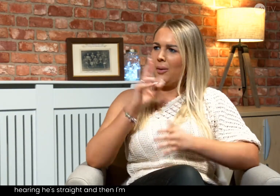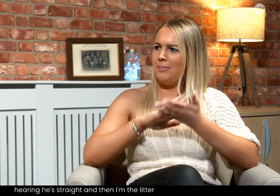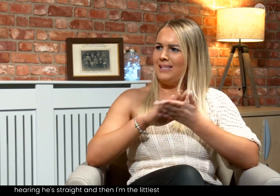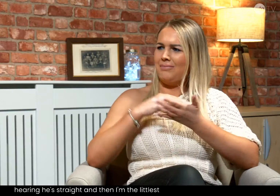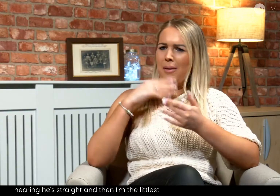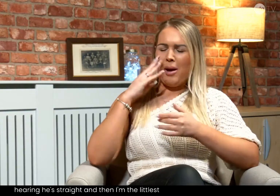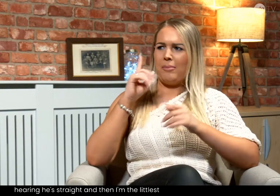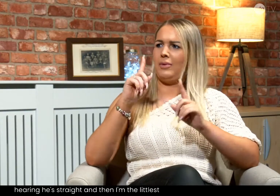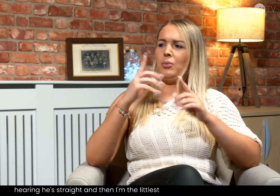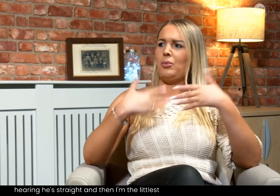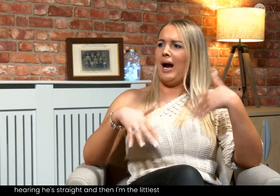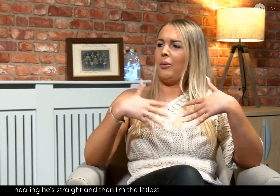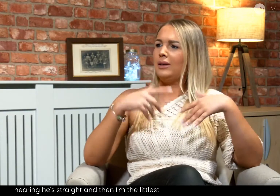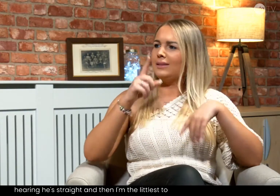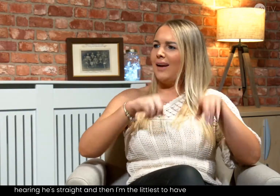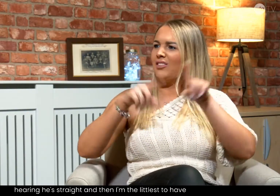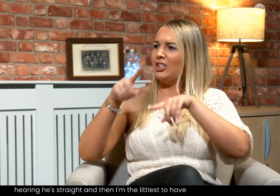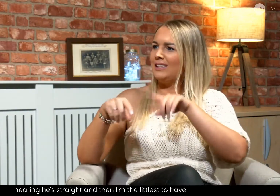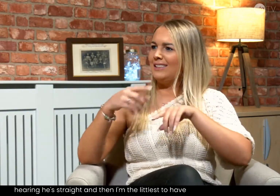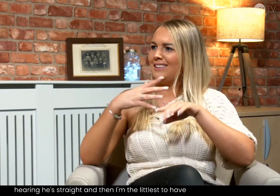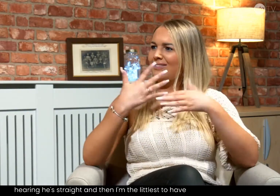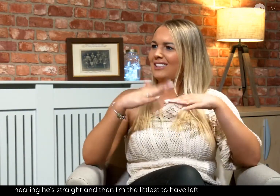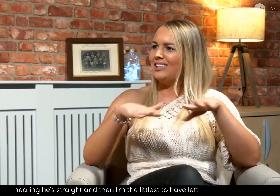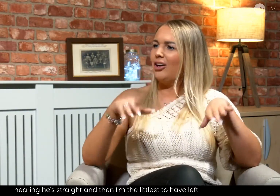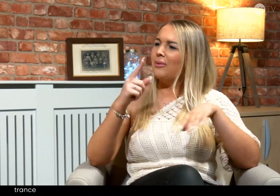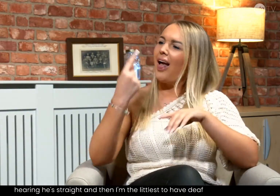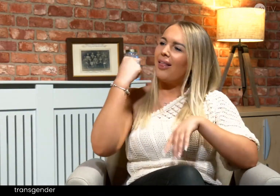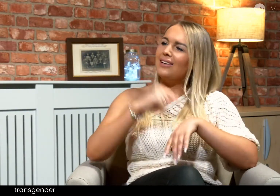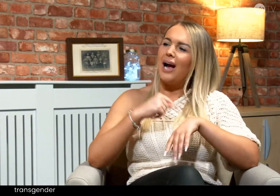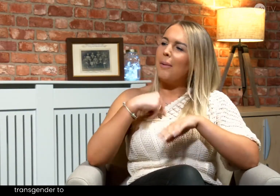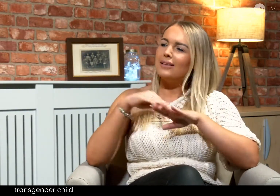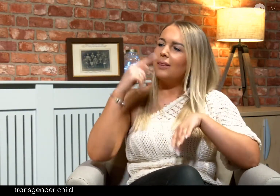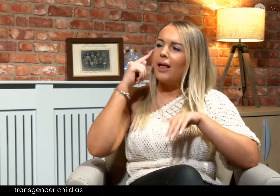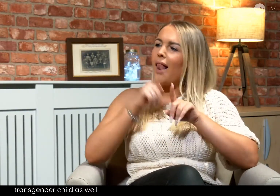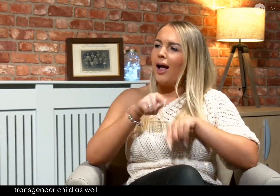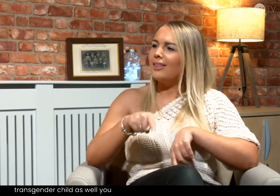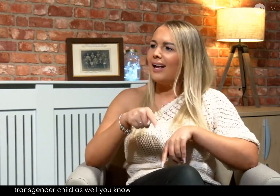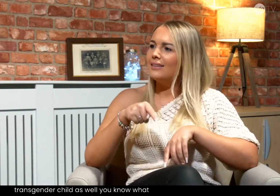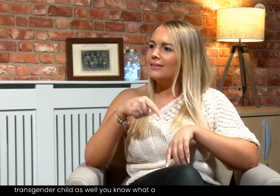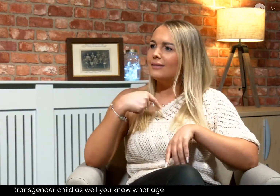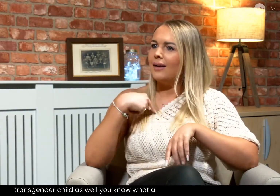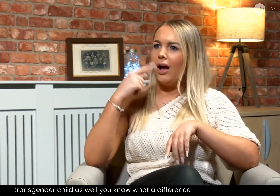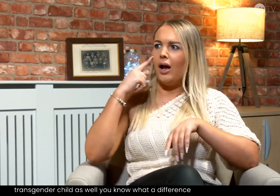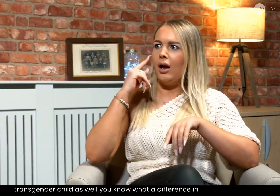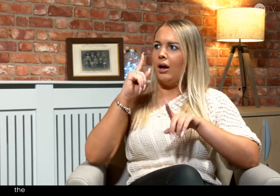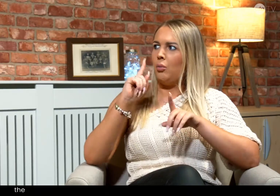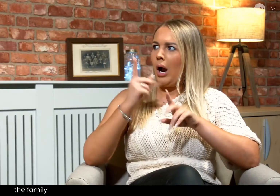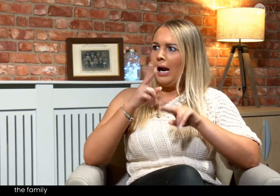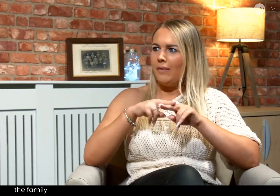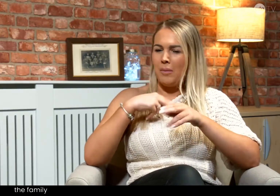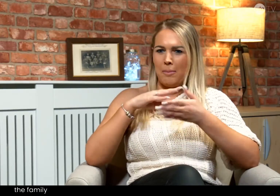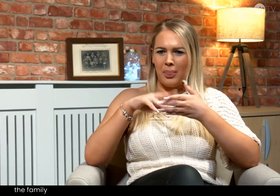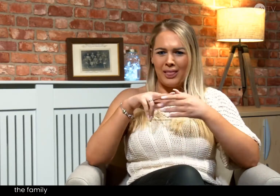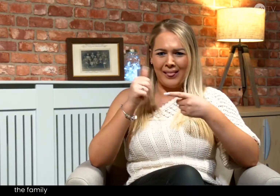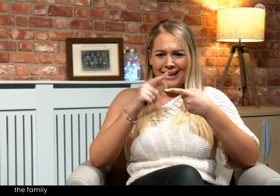have a deaf transgender child as well, you know, what a difference in the family. And I didn't think that it would be like